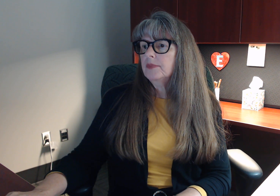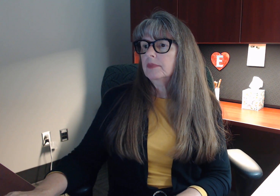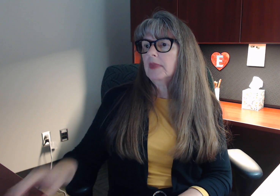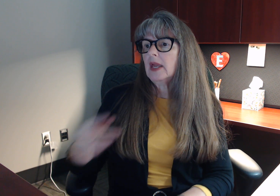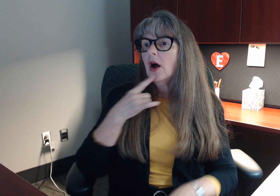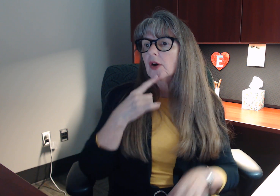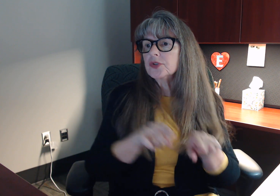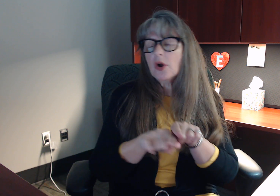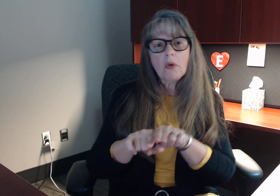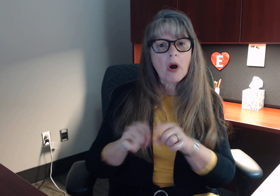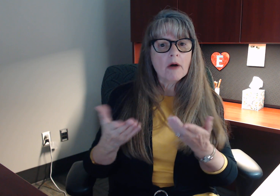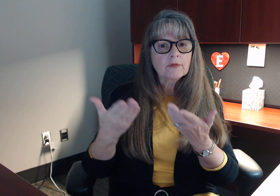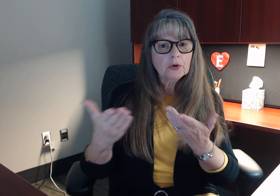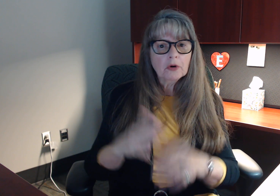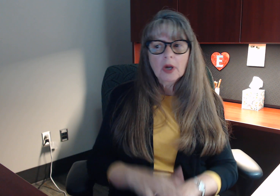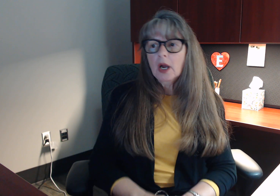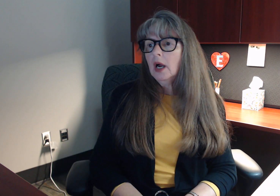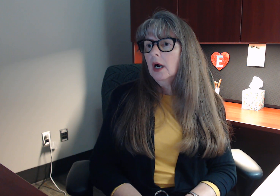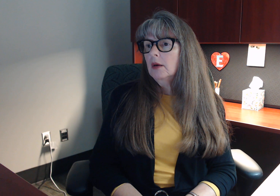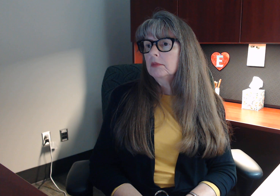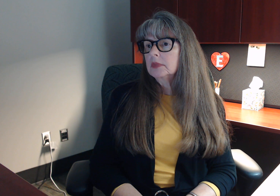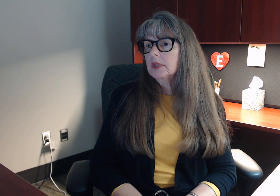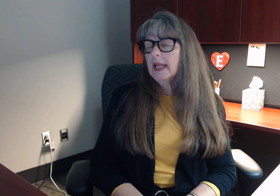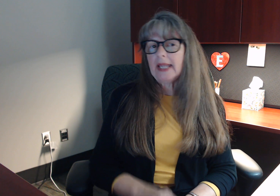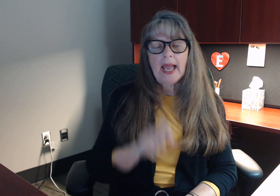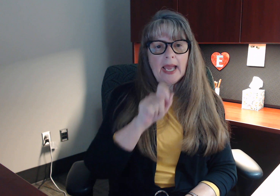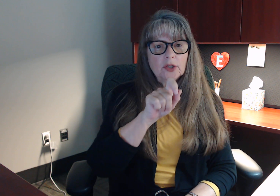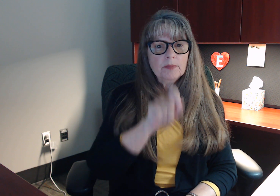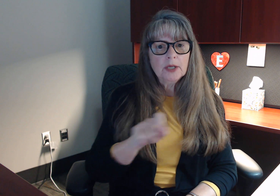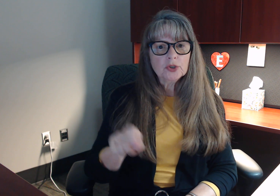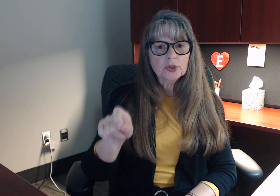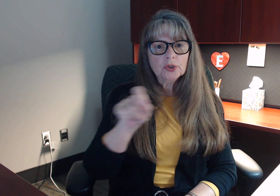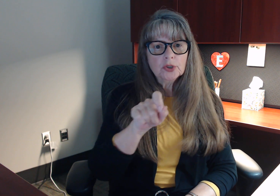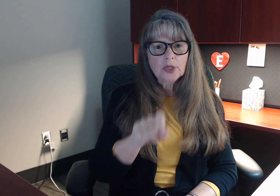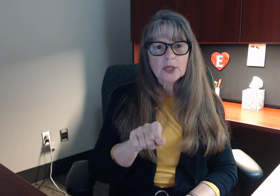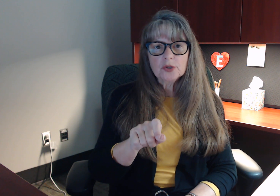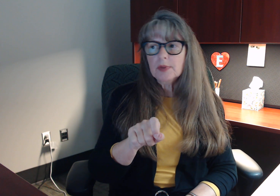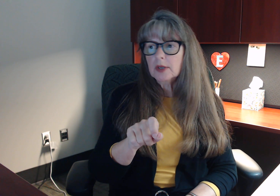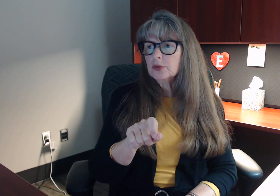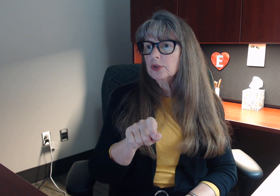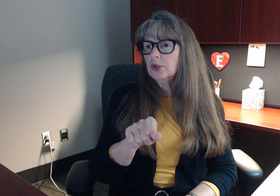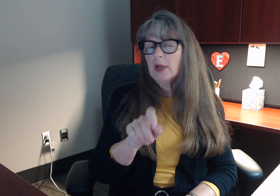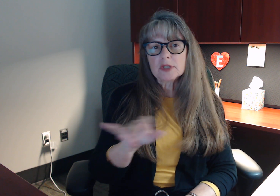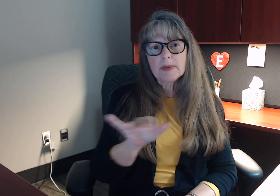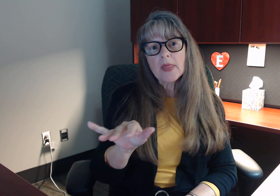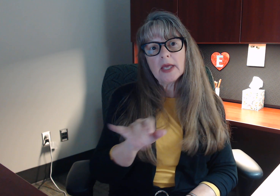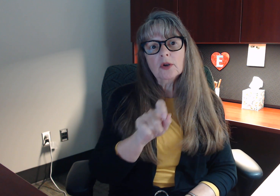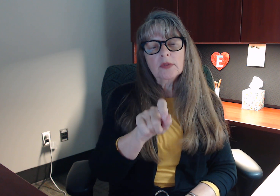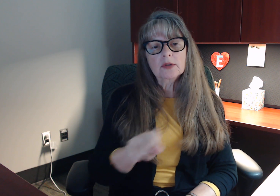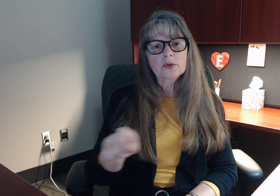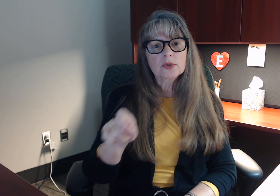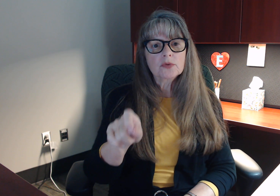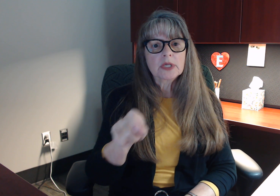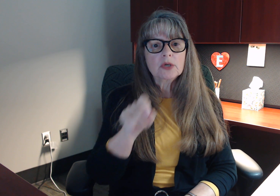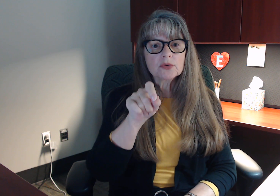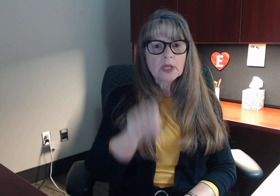they also offer like acupuncture. You'd have to spell that, and then you would do the needles that go